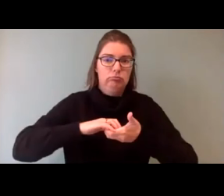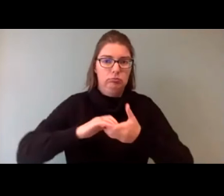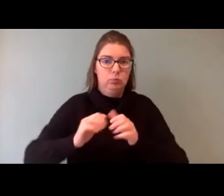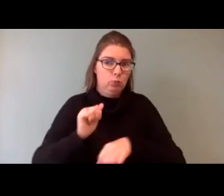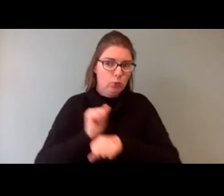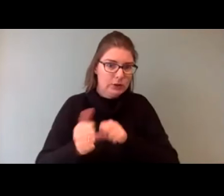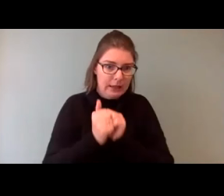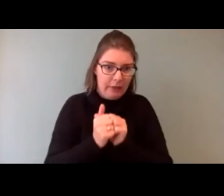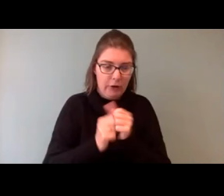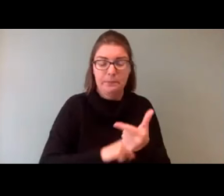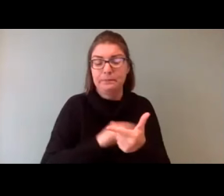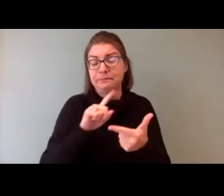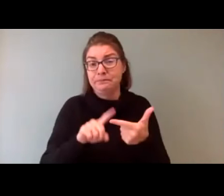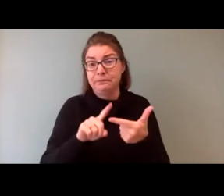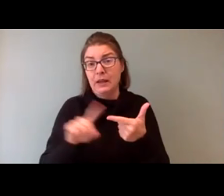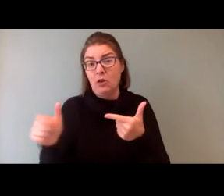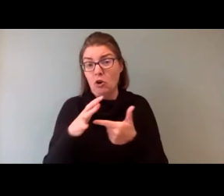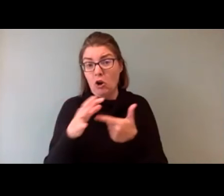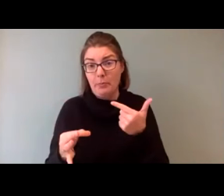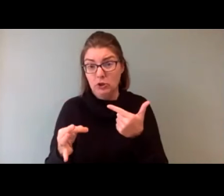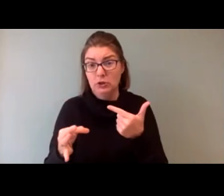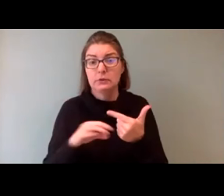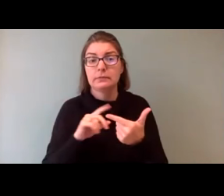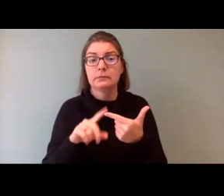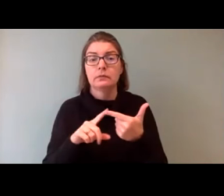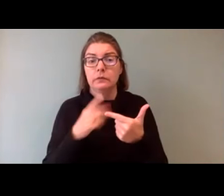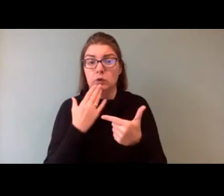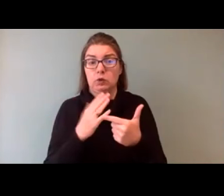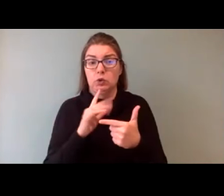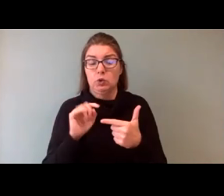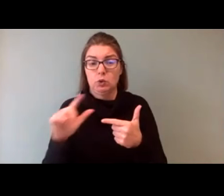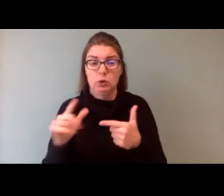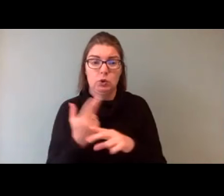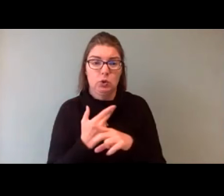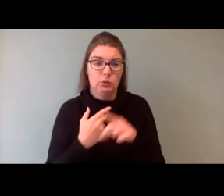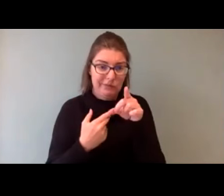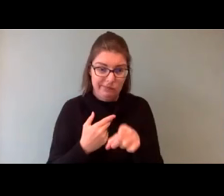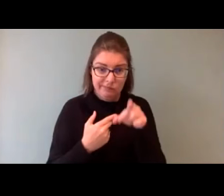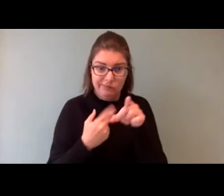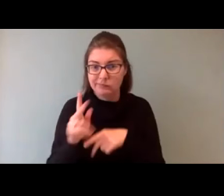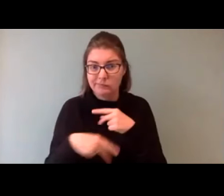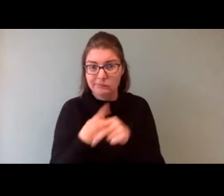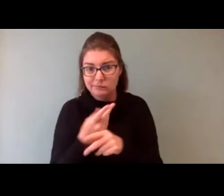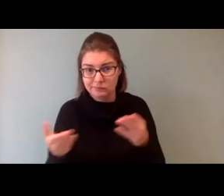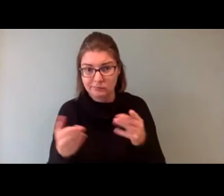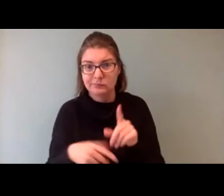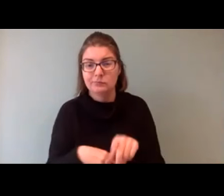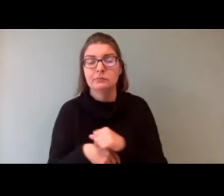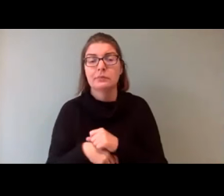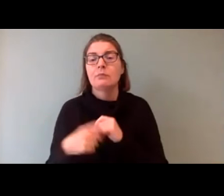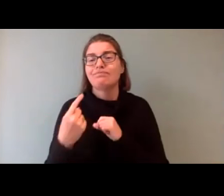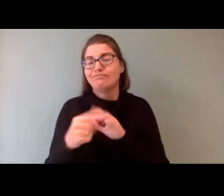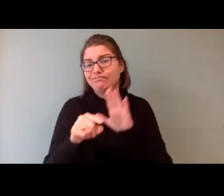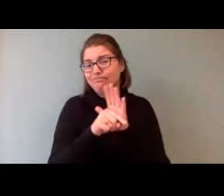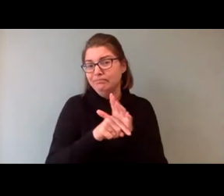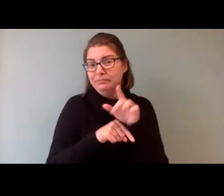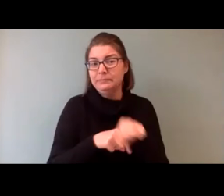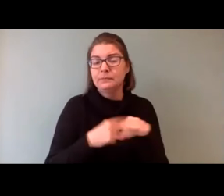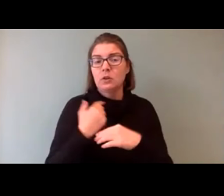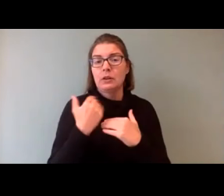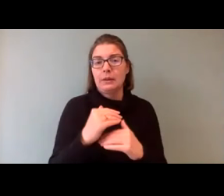Your second sort of option of well-established tools would be these engagement platforms. So Their downside is that you're constrained